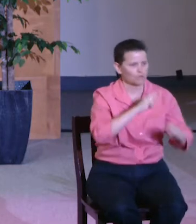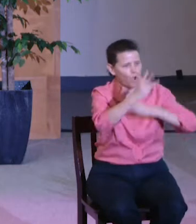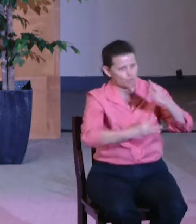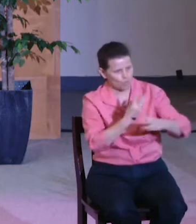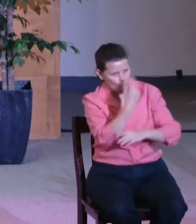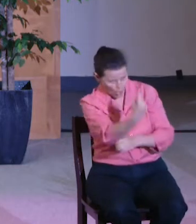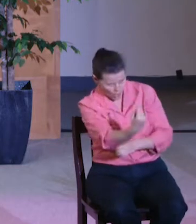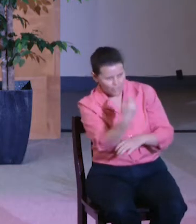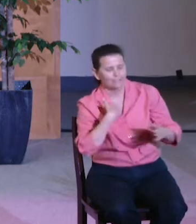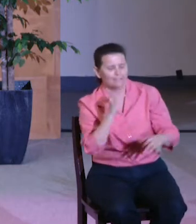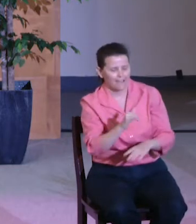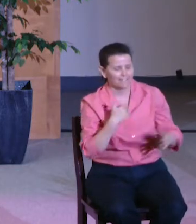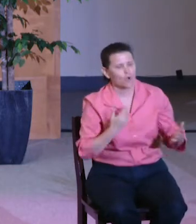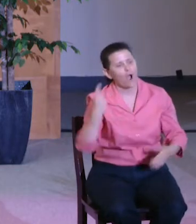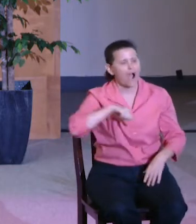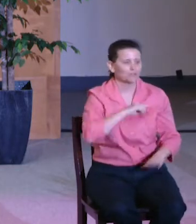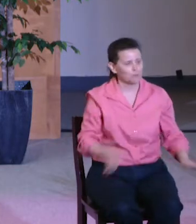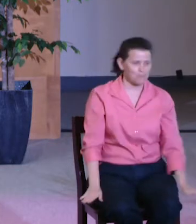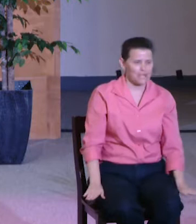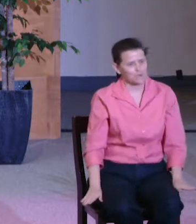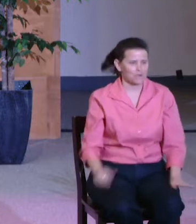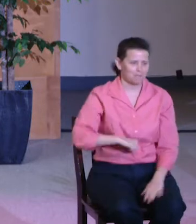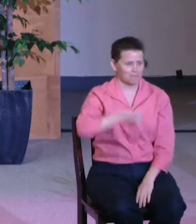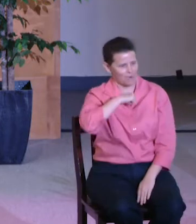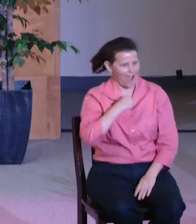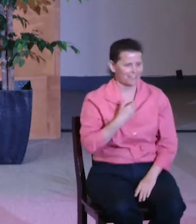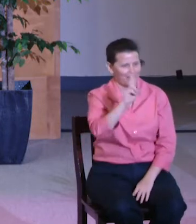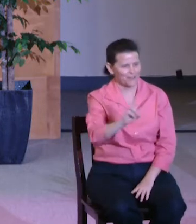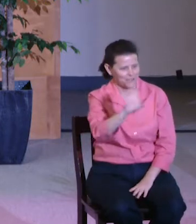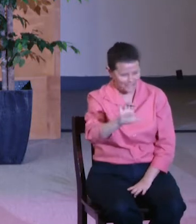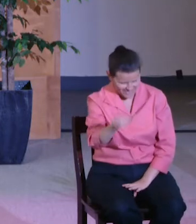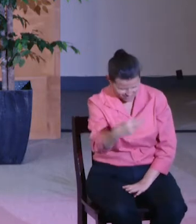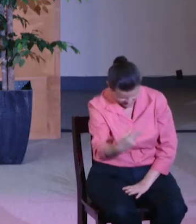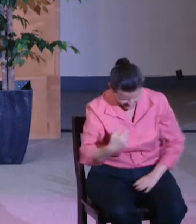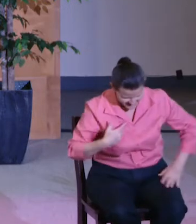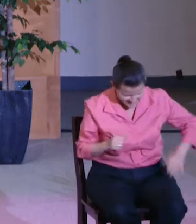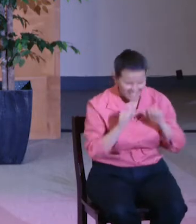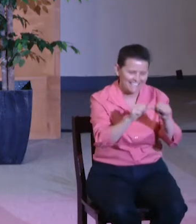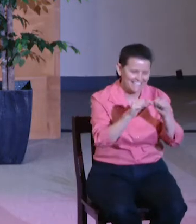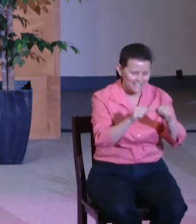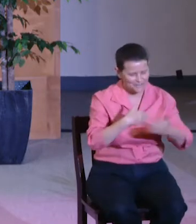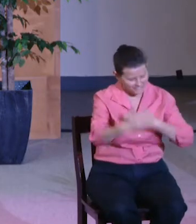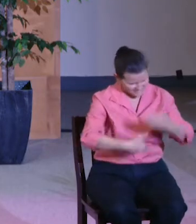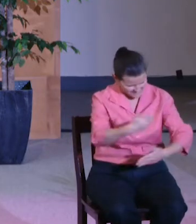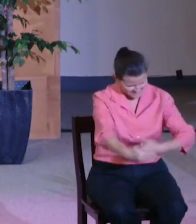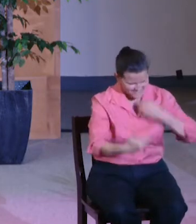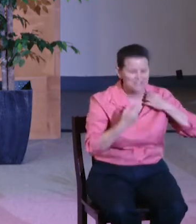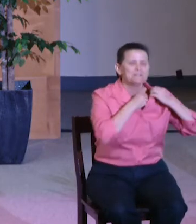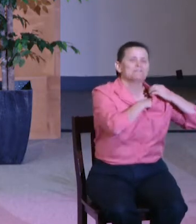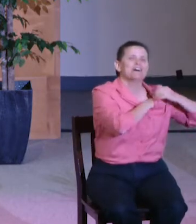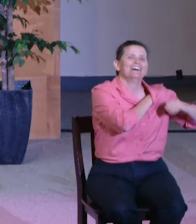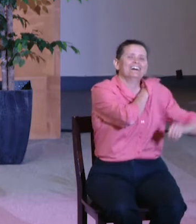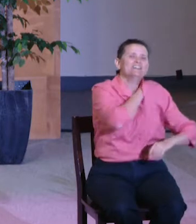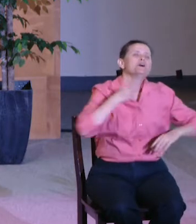So as our penguin pride of Unity Church of the Hills continues to move our flock forward, we are going to do